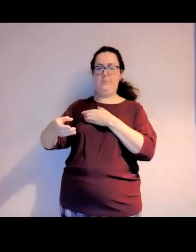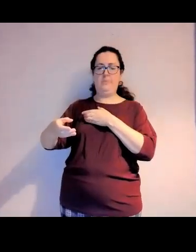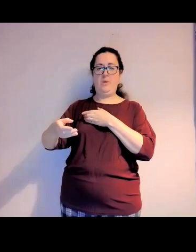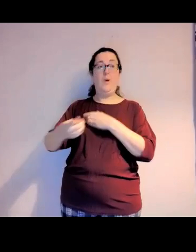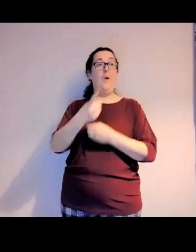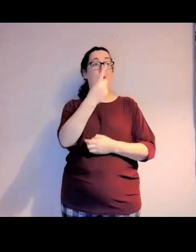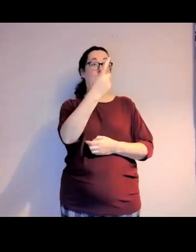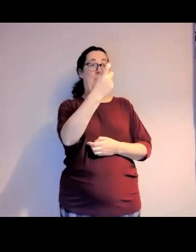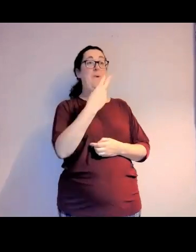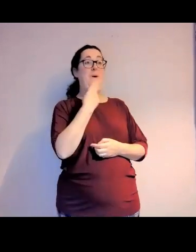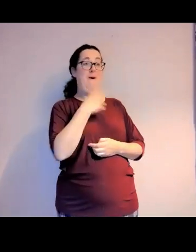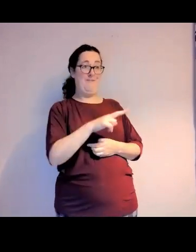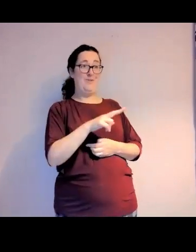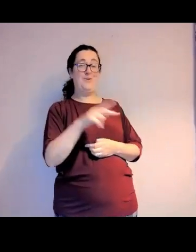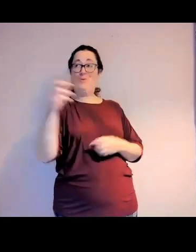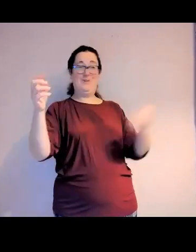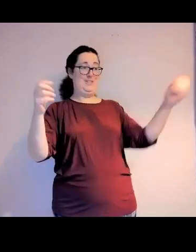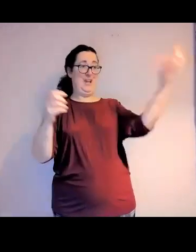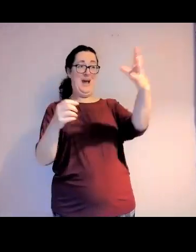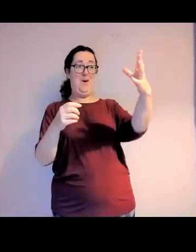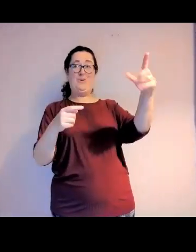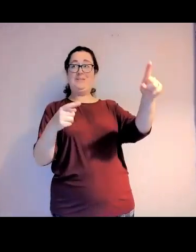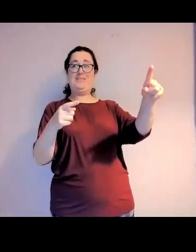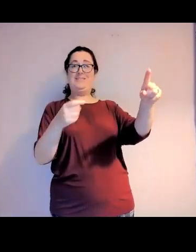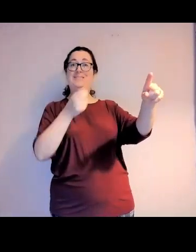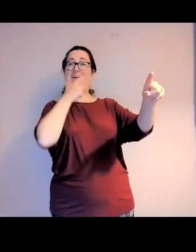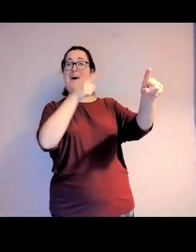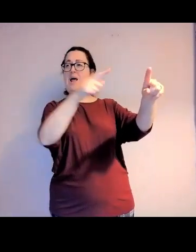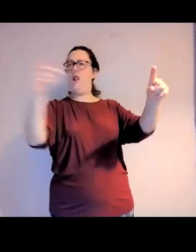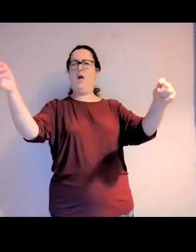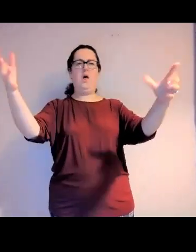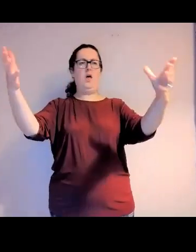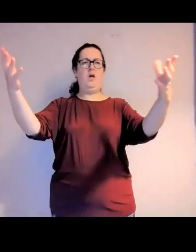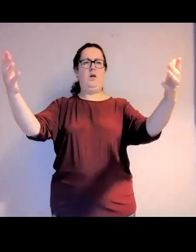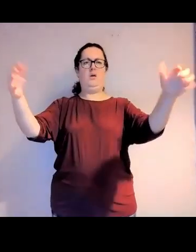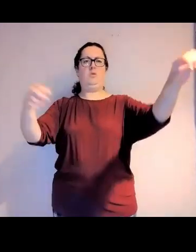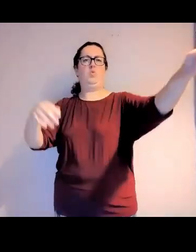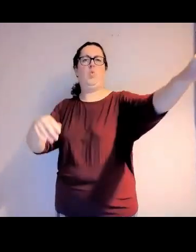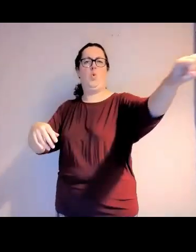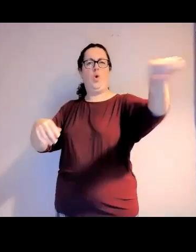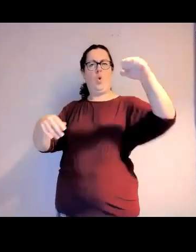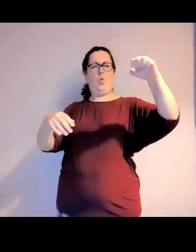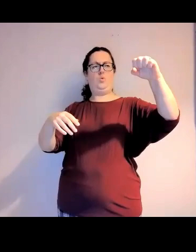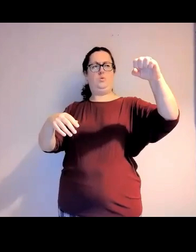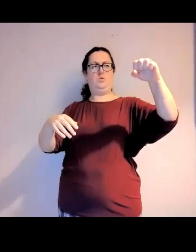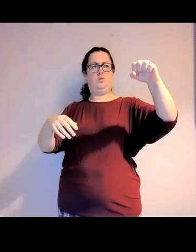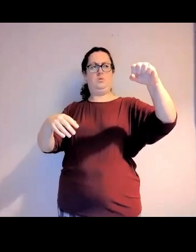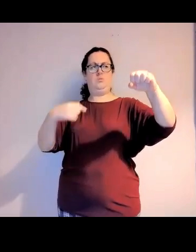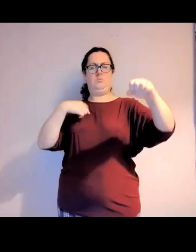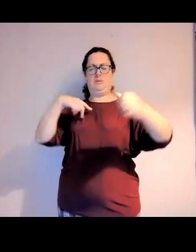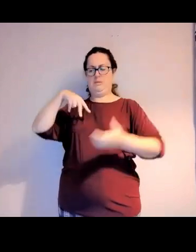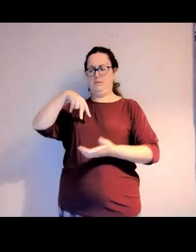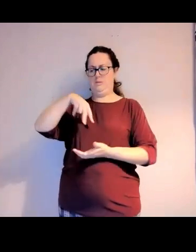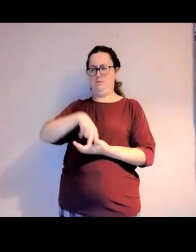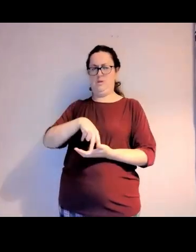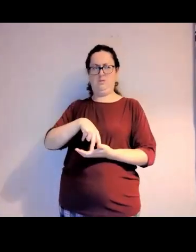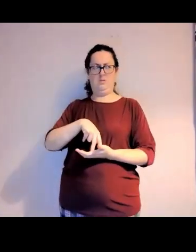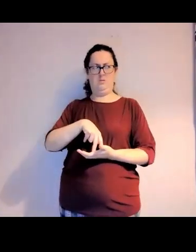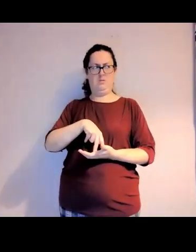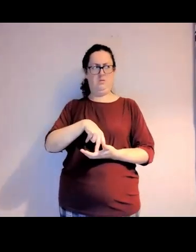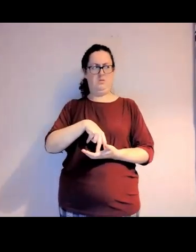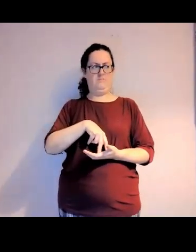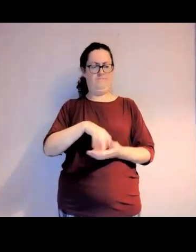go, your colleague shouts, smiling, as she closes the door where I stand. nowhere